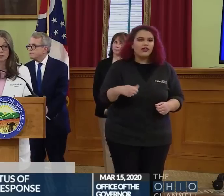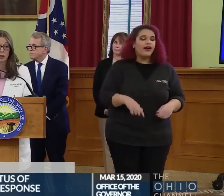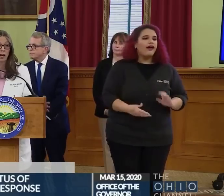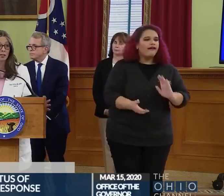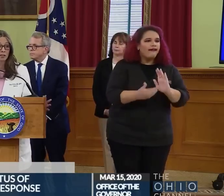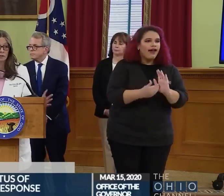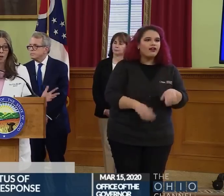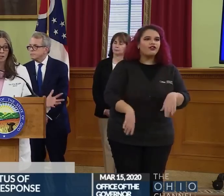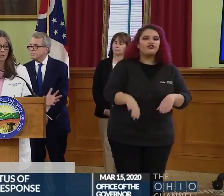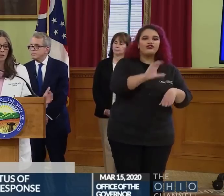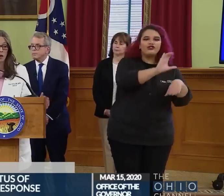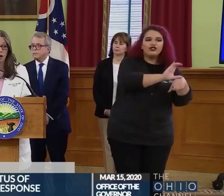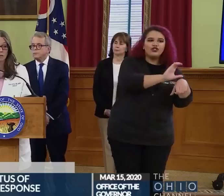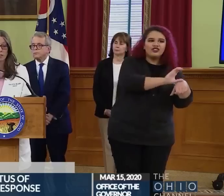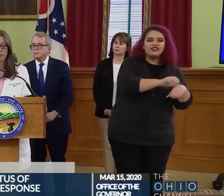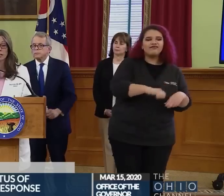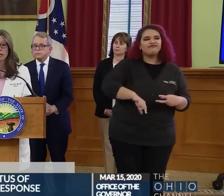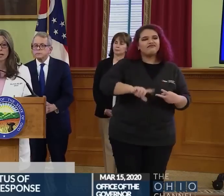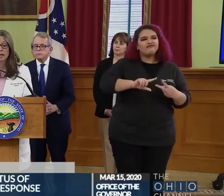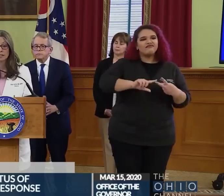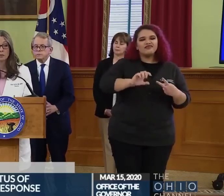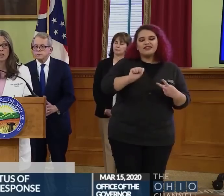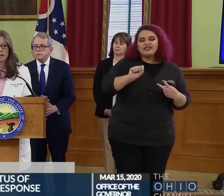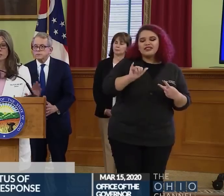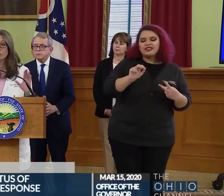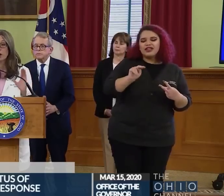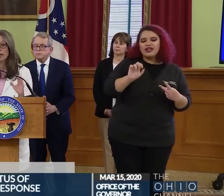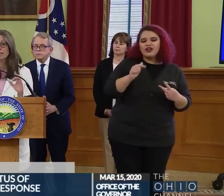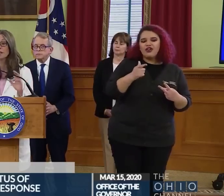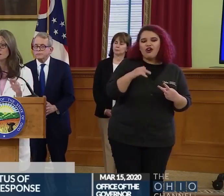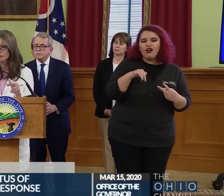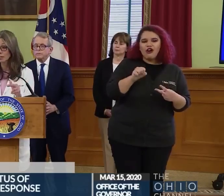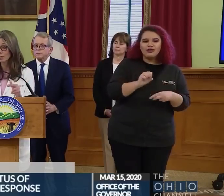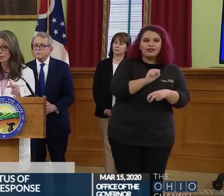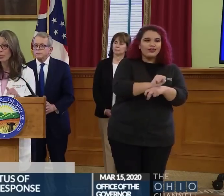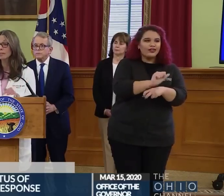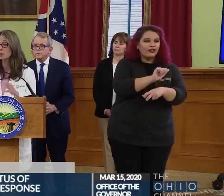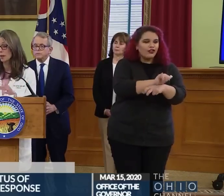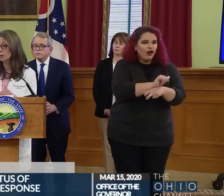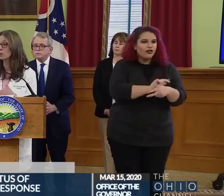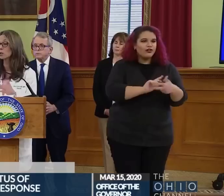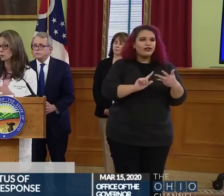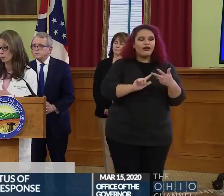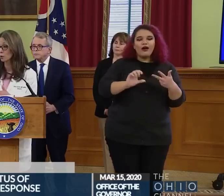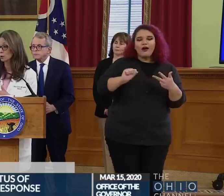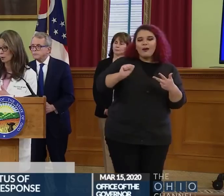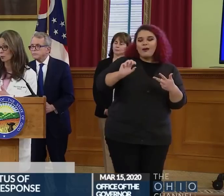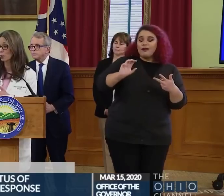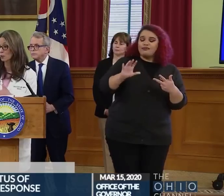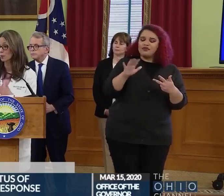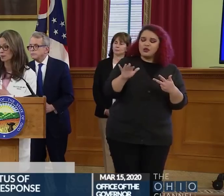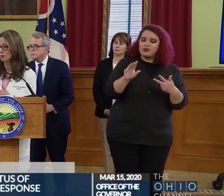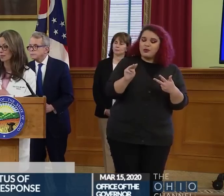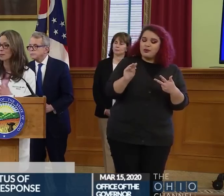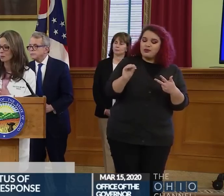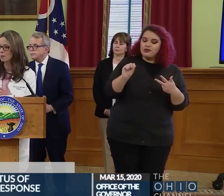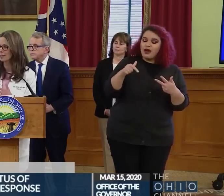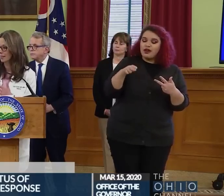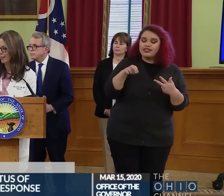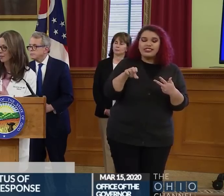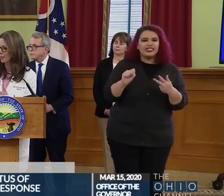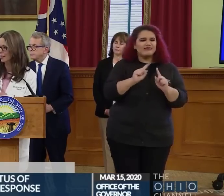and synagogues, mosques are offering, and just we have to do all that carefully so that we don't expose people doing something that